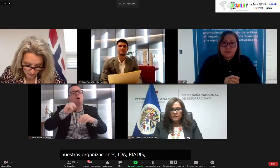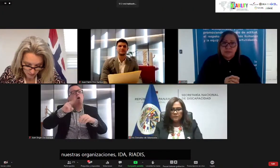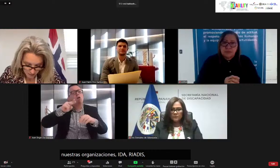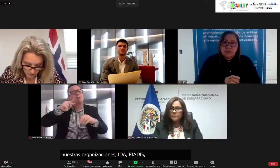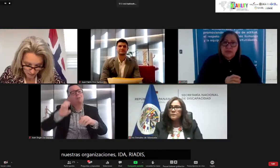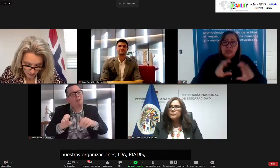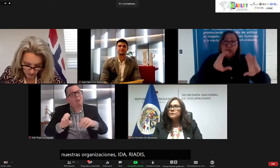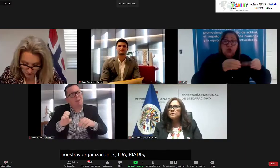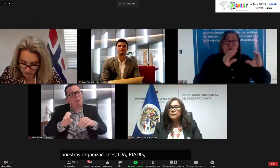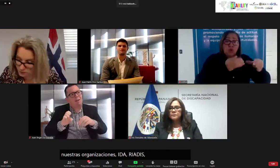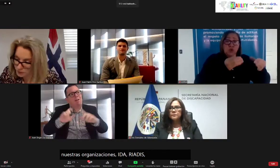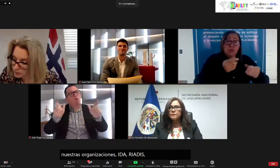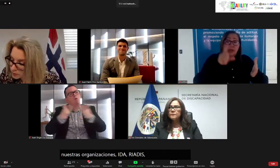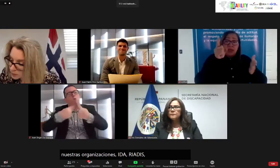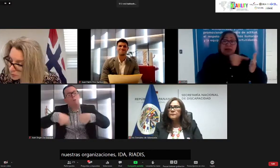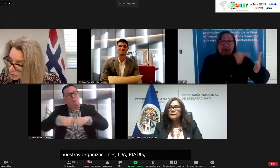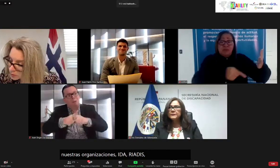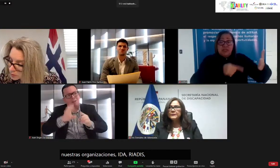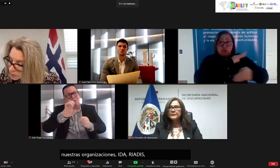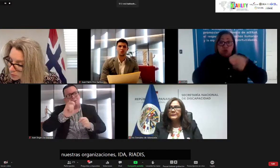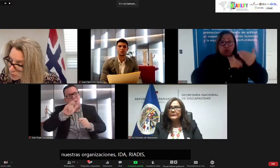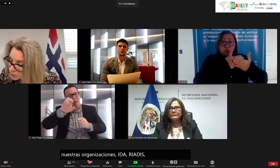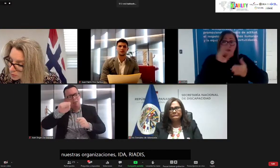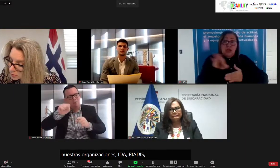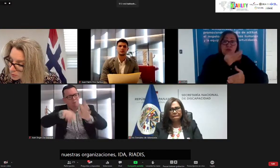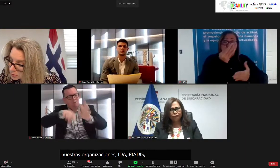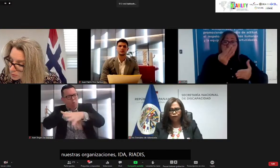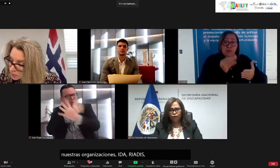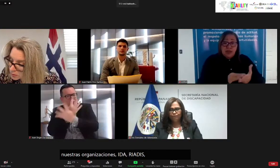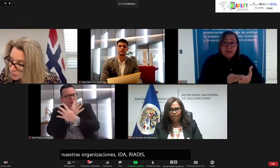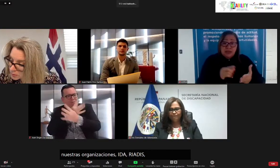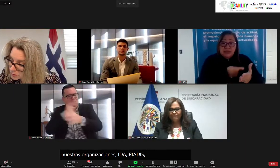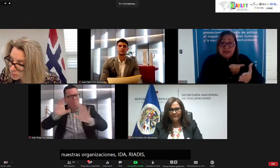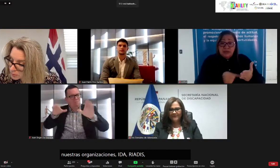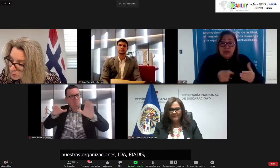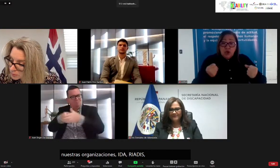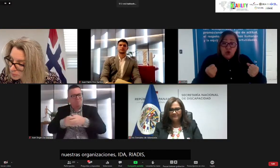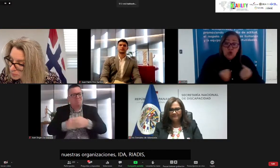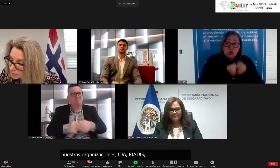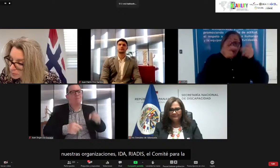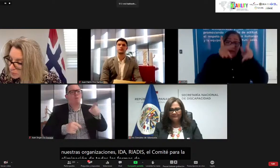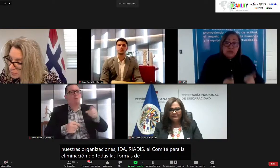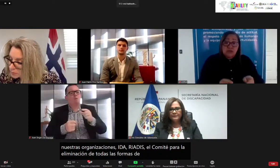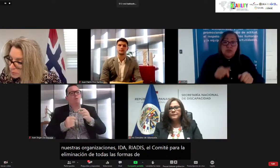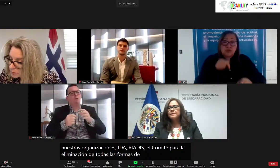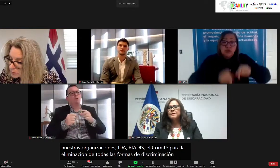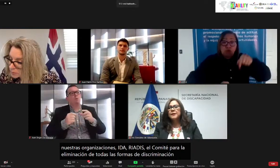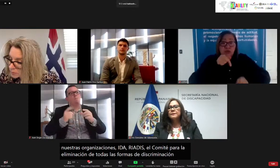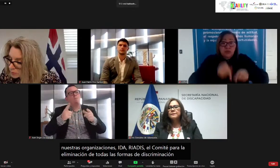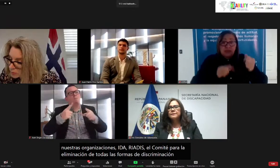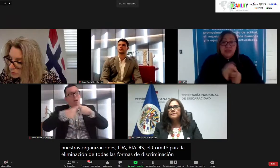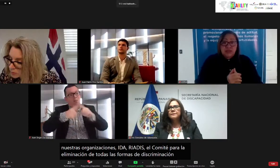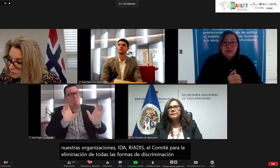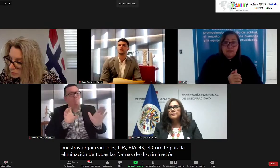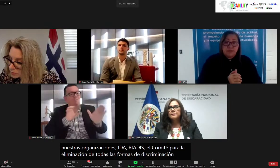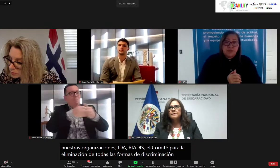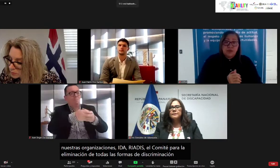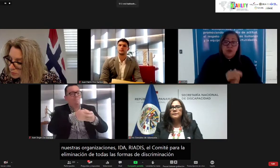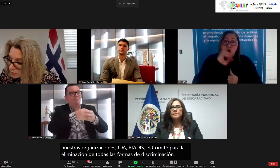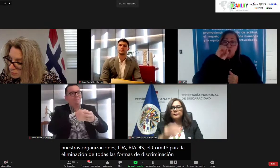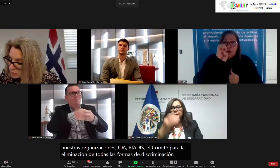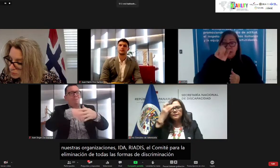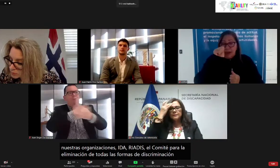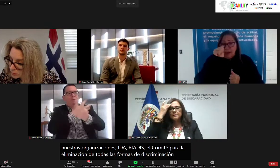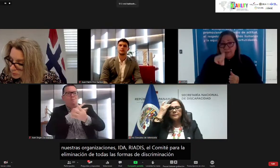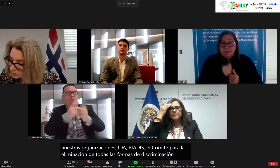friends the committee for the elimination of all sorts of discrimination against